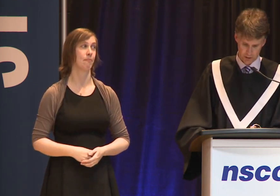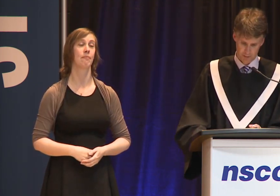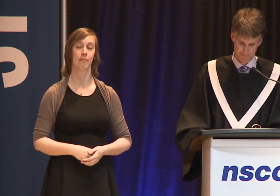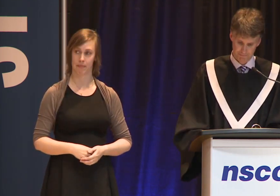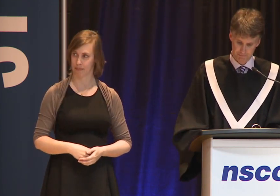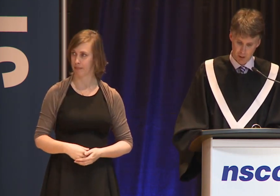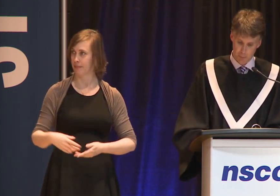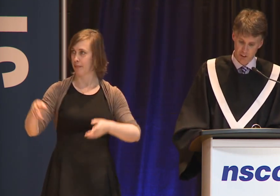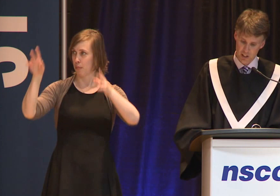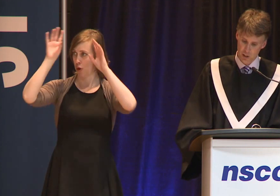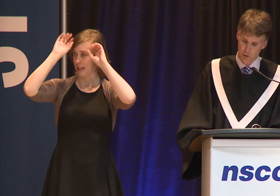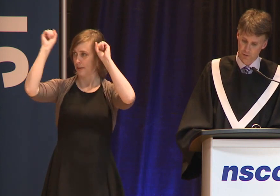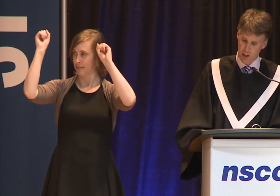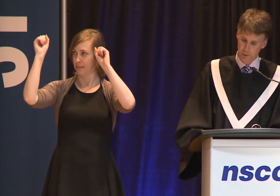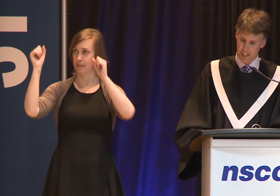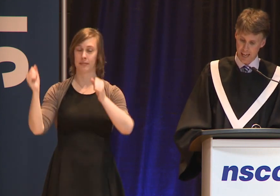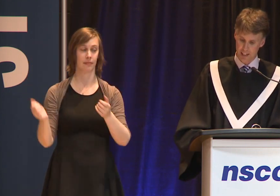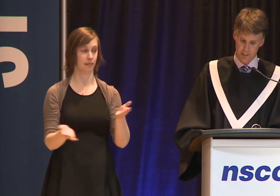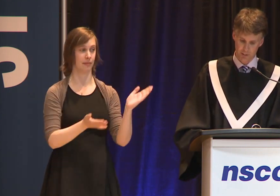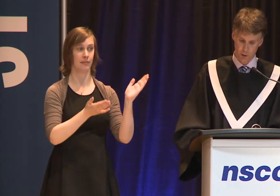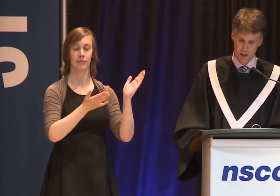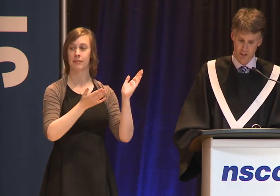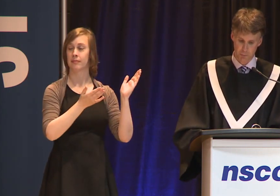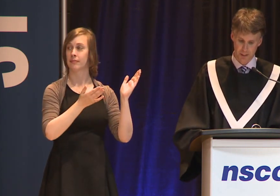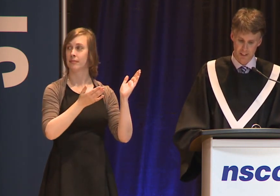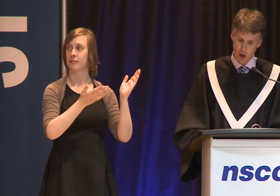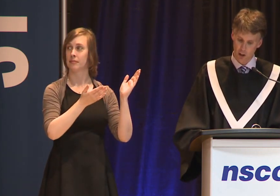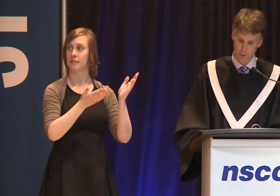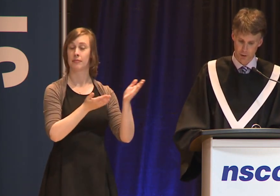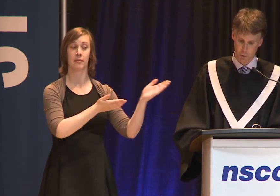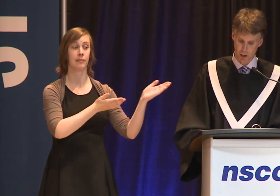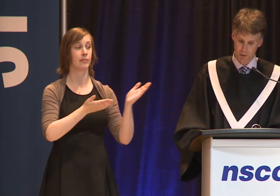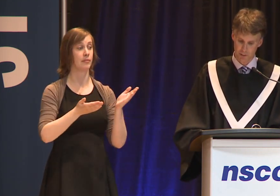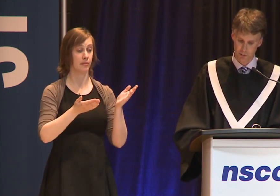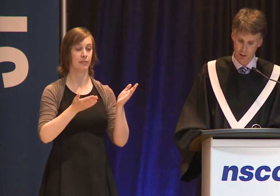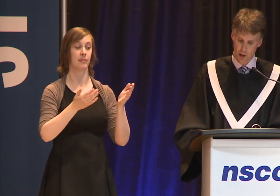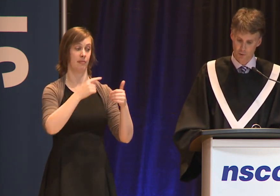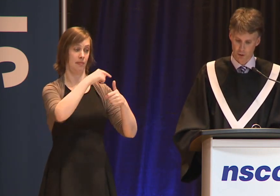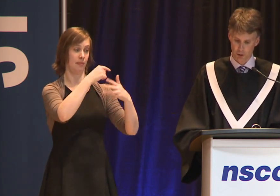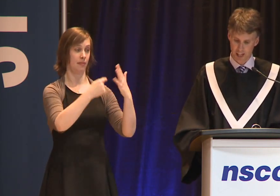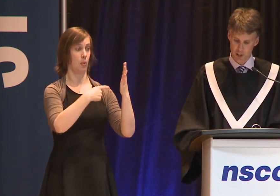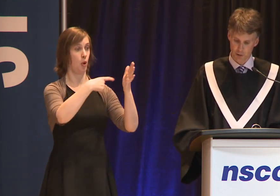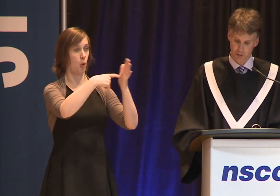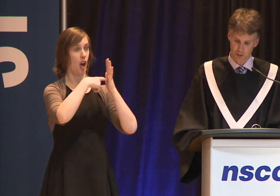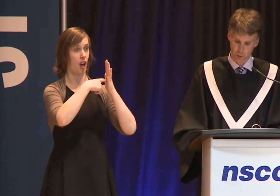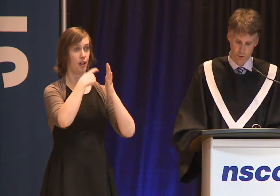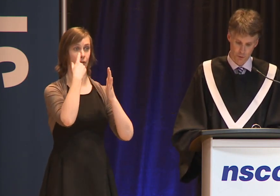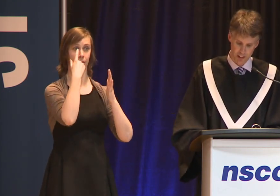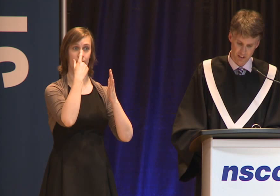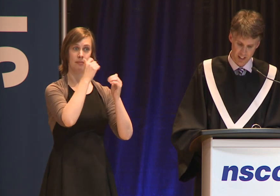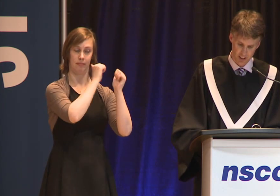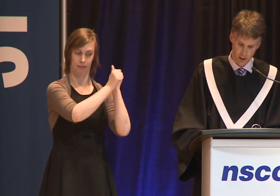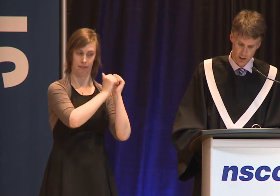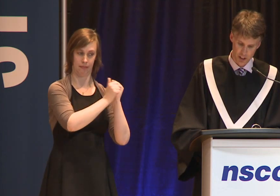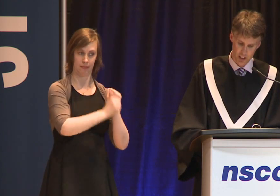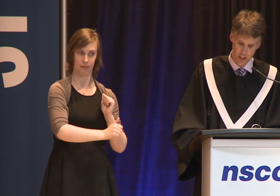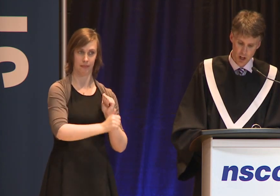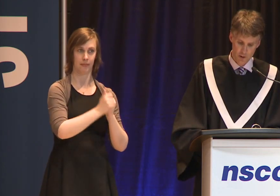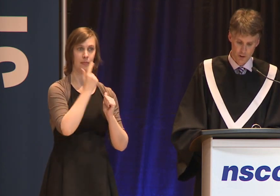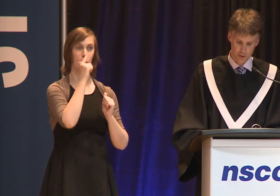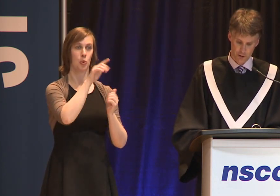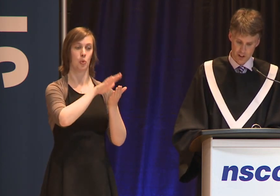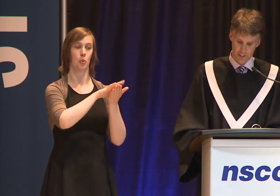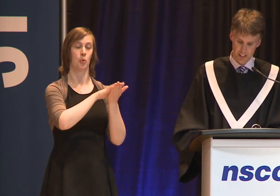Mr. President, I present to you the following candidates who have completed all of the requirements for credentials in the School of Trades and